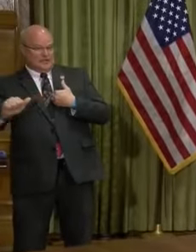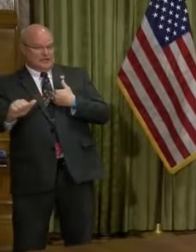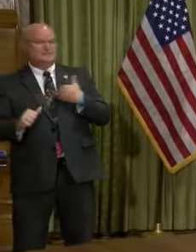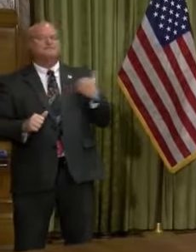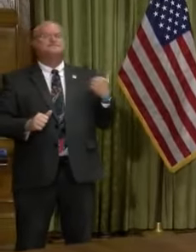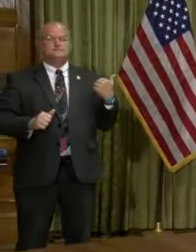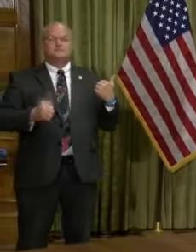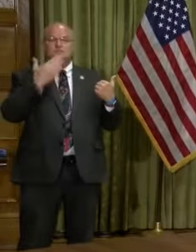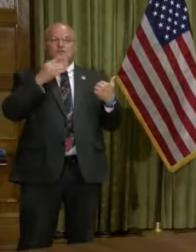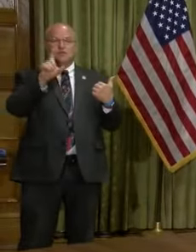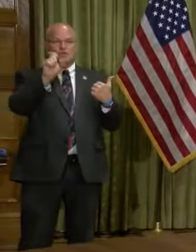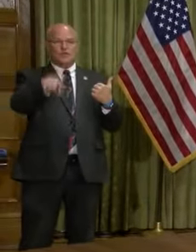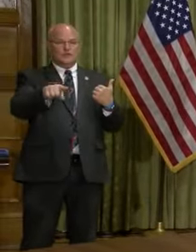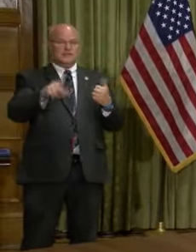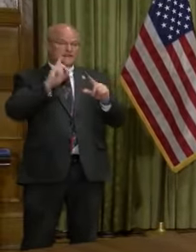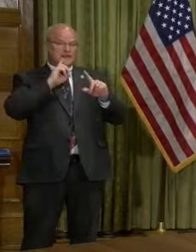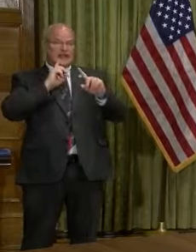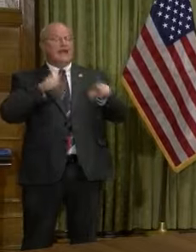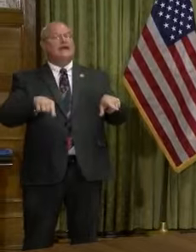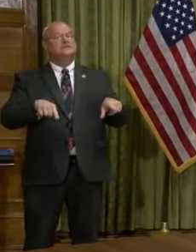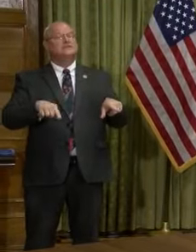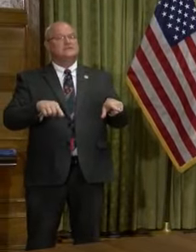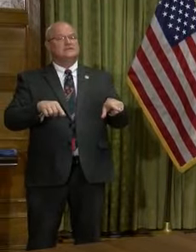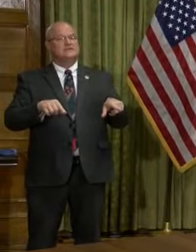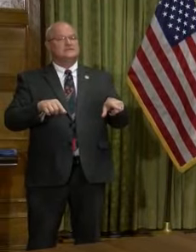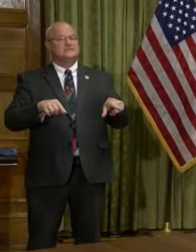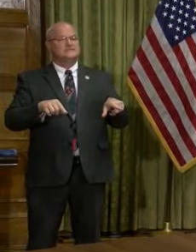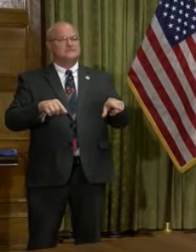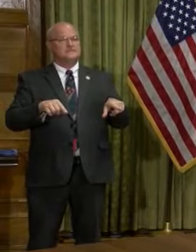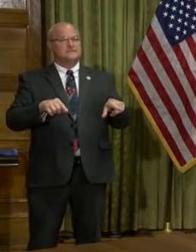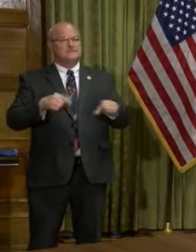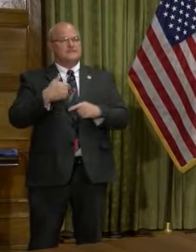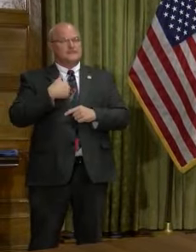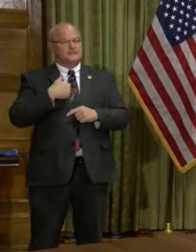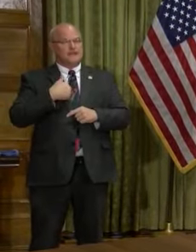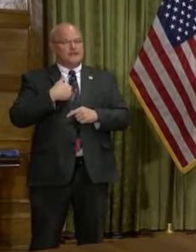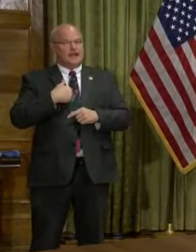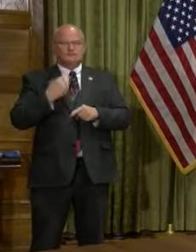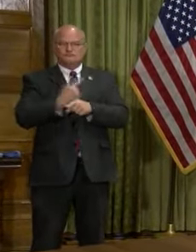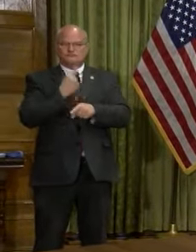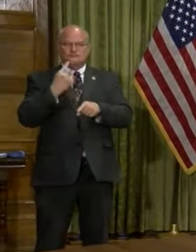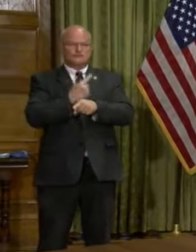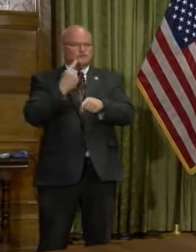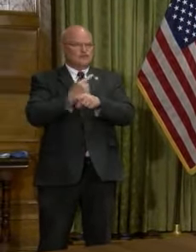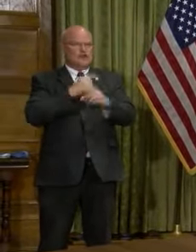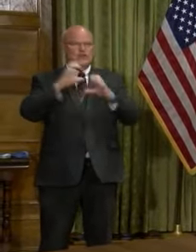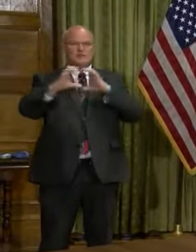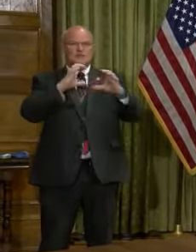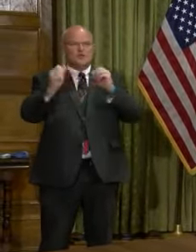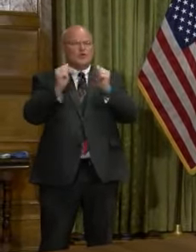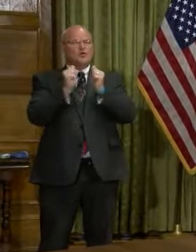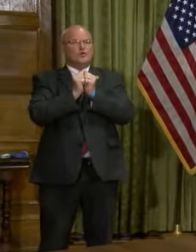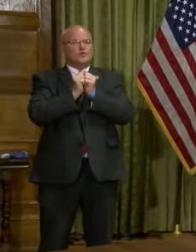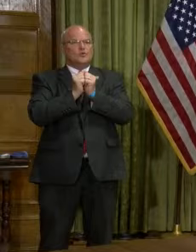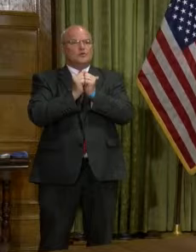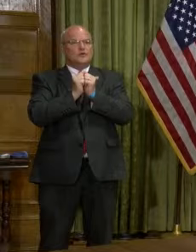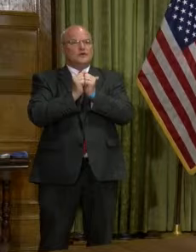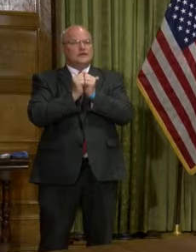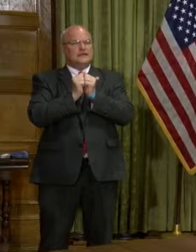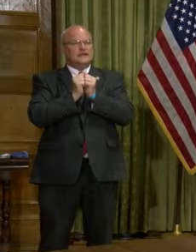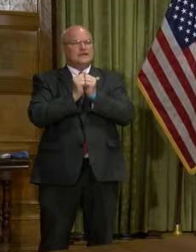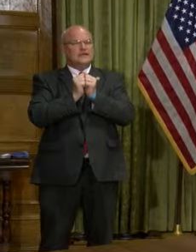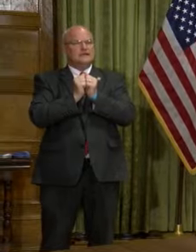Good question, and the answer is I've been in regular communication with